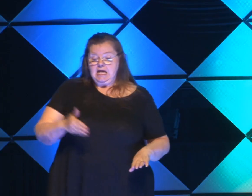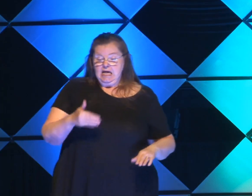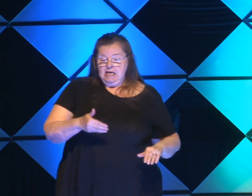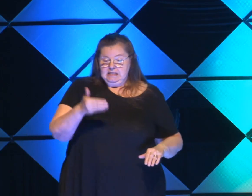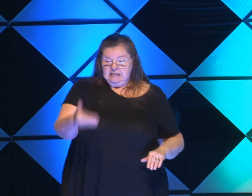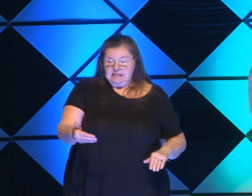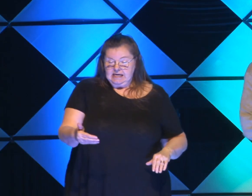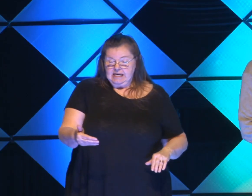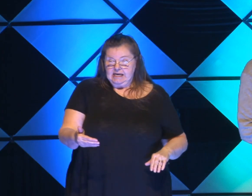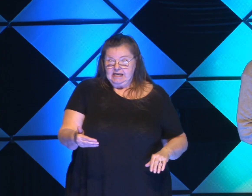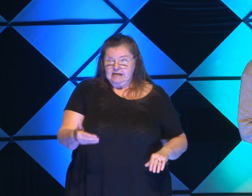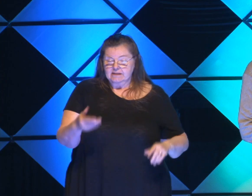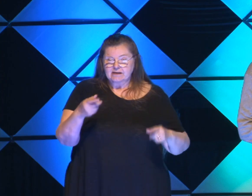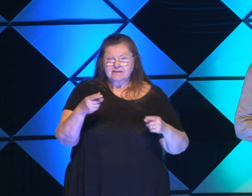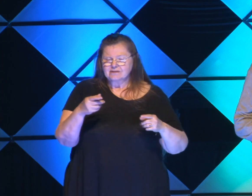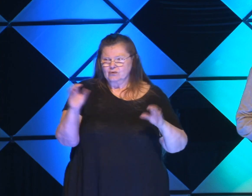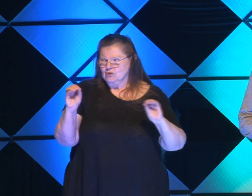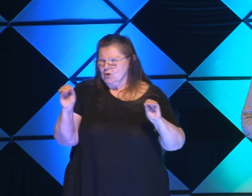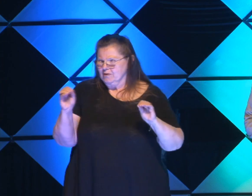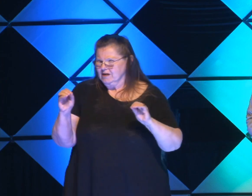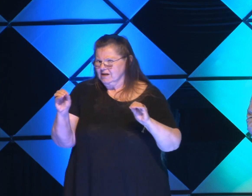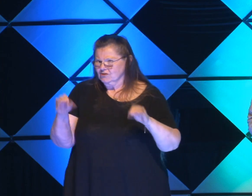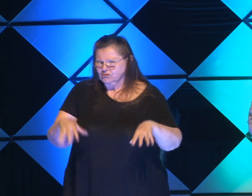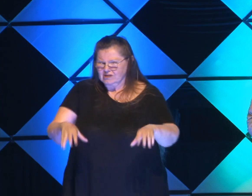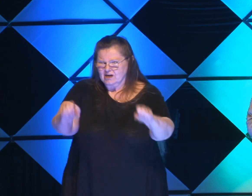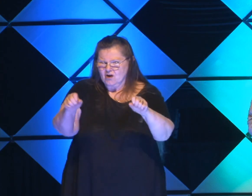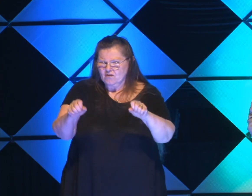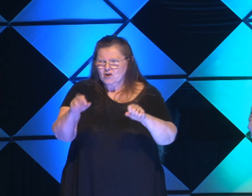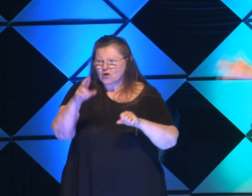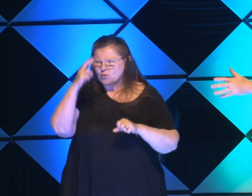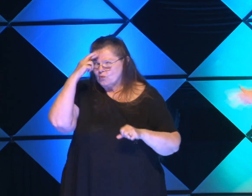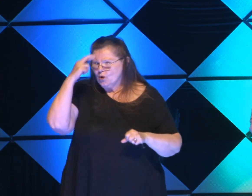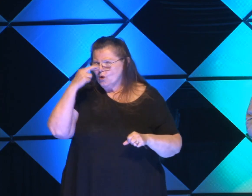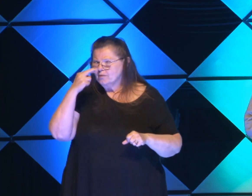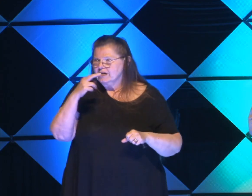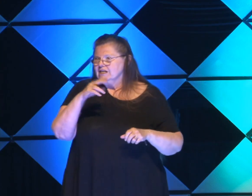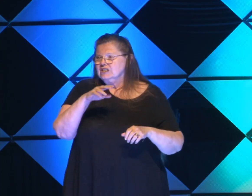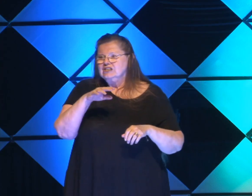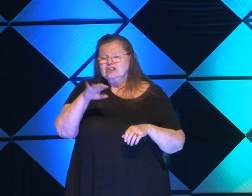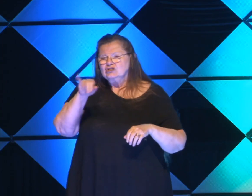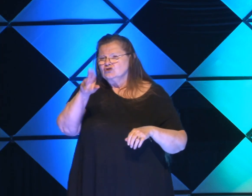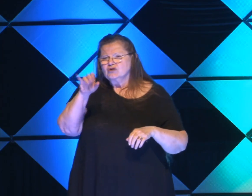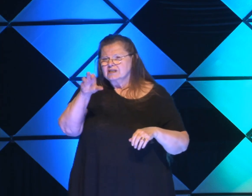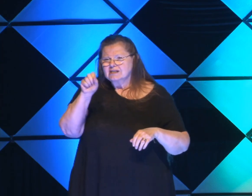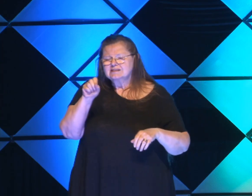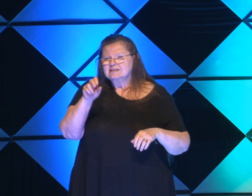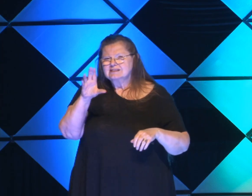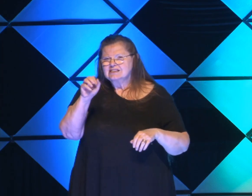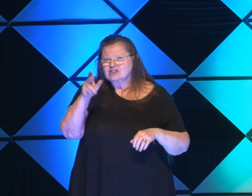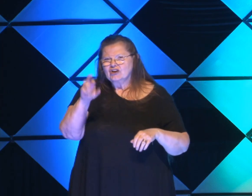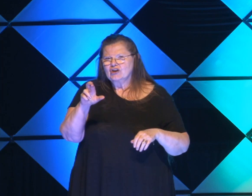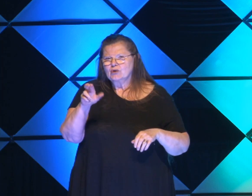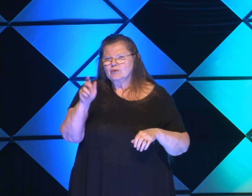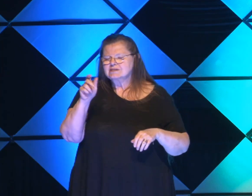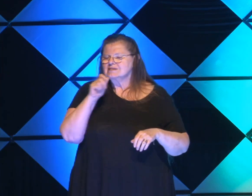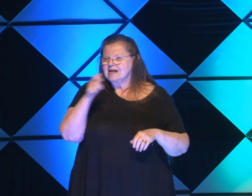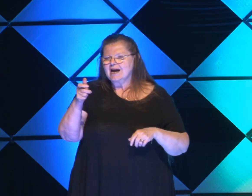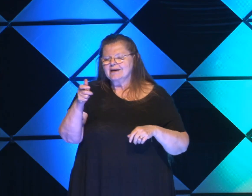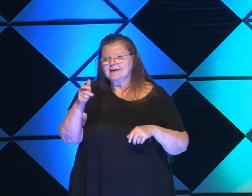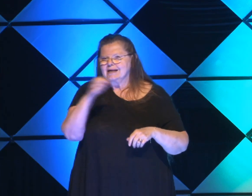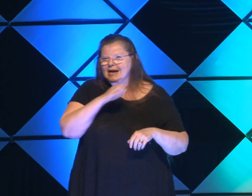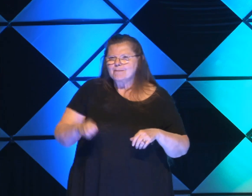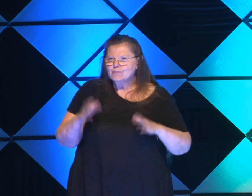is there's a vacuum power in Rome. Julius Caesar was not considered an emperor. He was considered a dictator, which was a totally different kind of